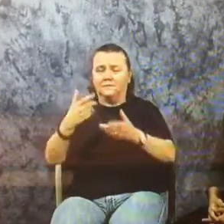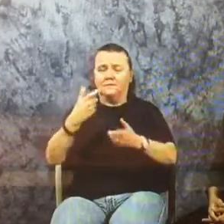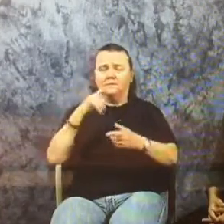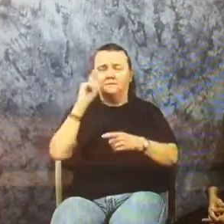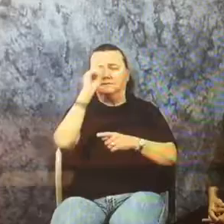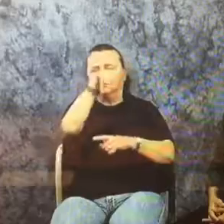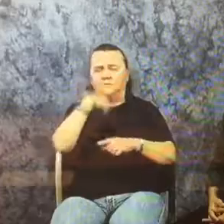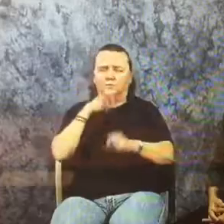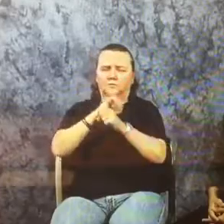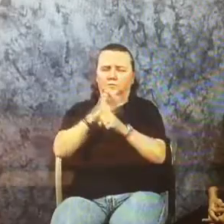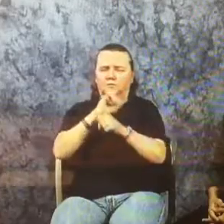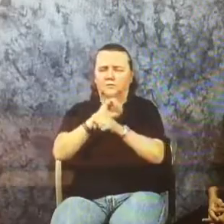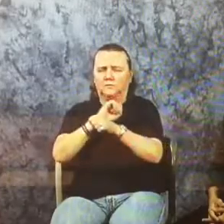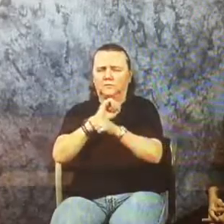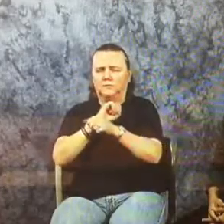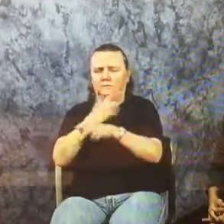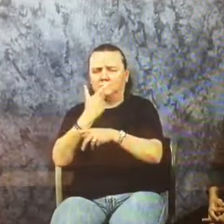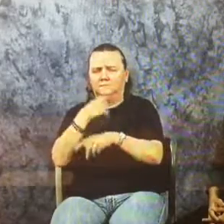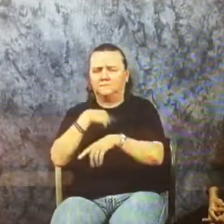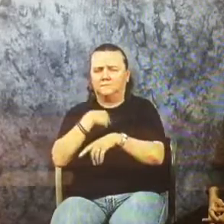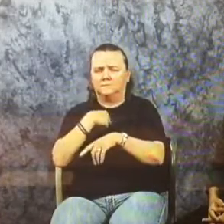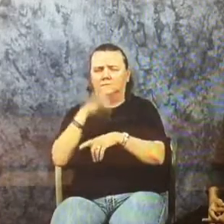What I remember is I went to work